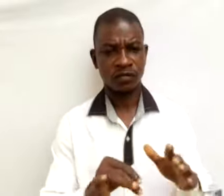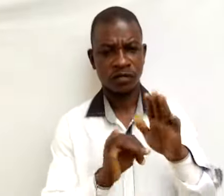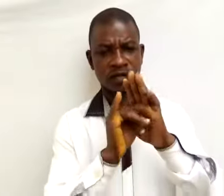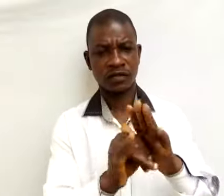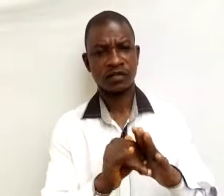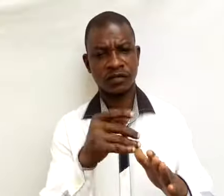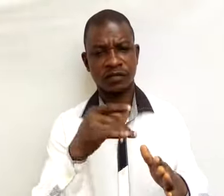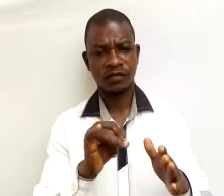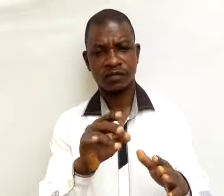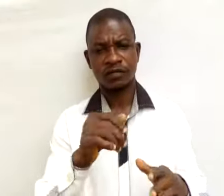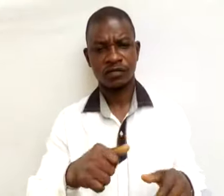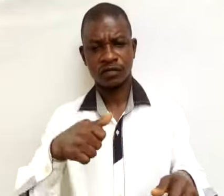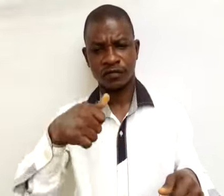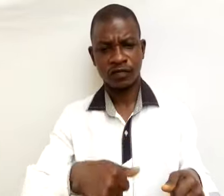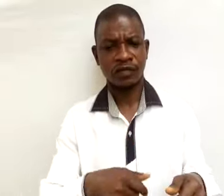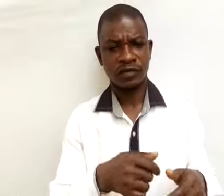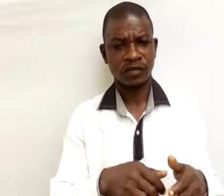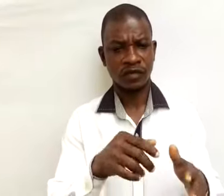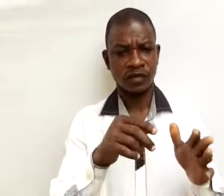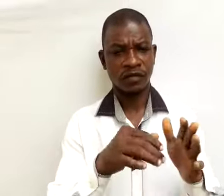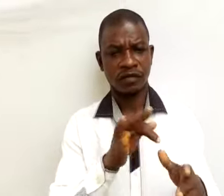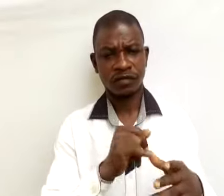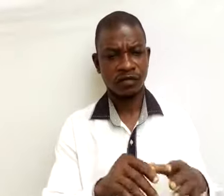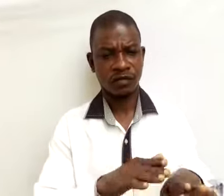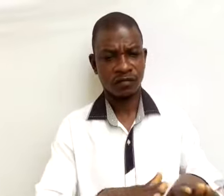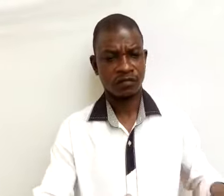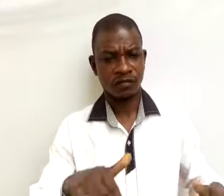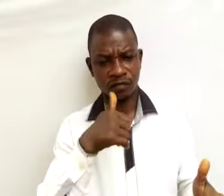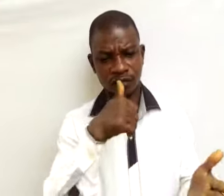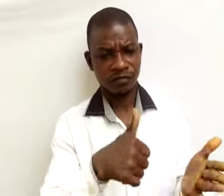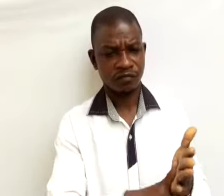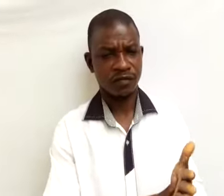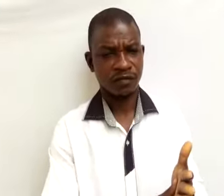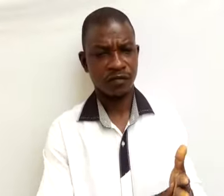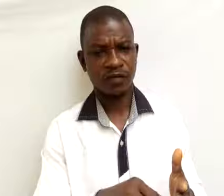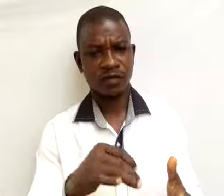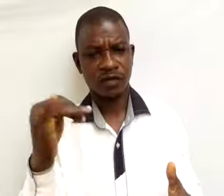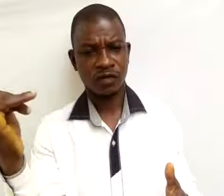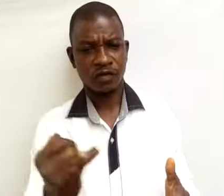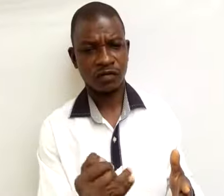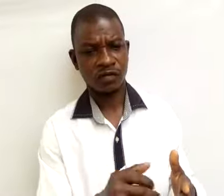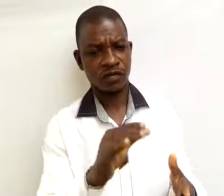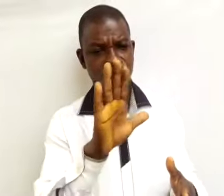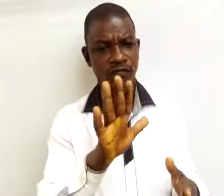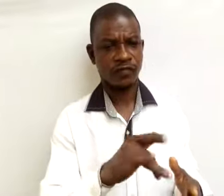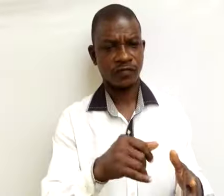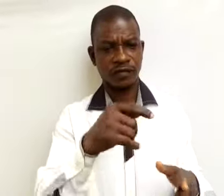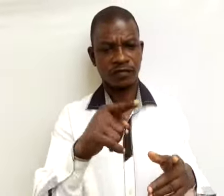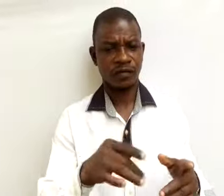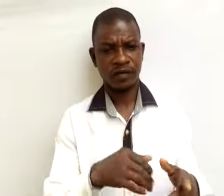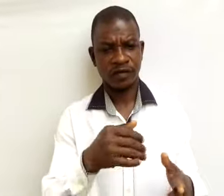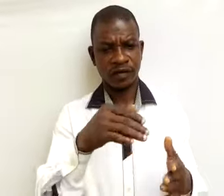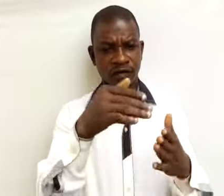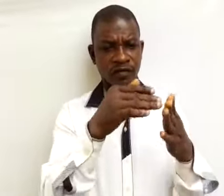your fingerprint. On a plain paper, draw 5 boxes and label them as